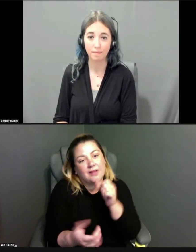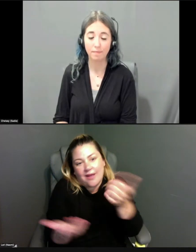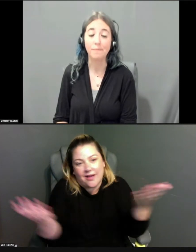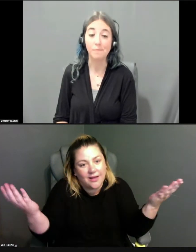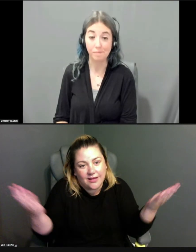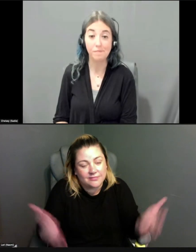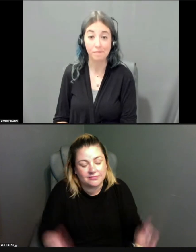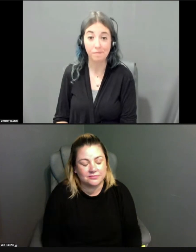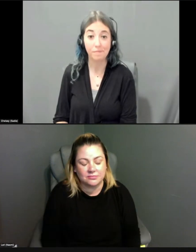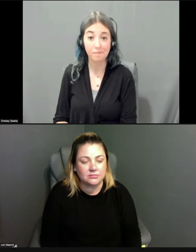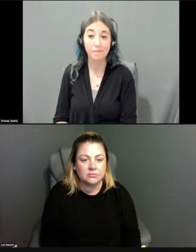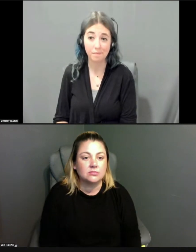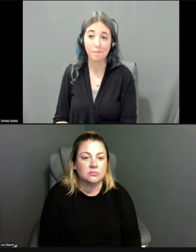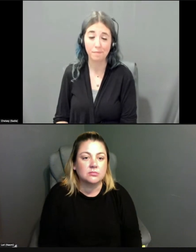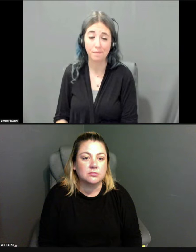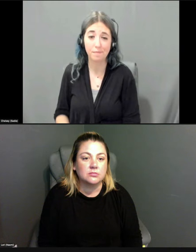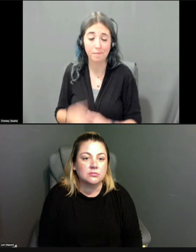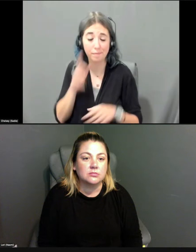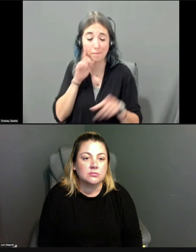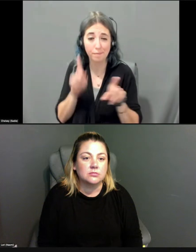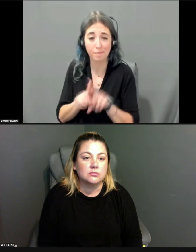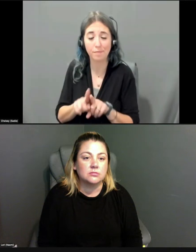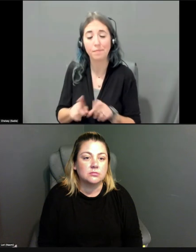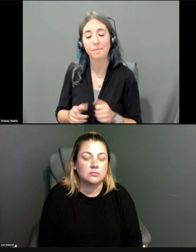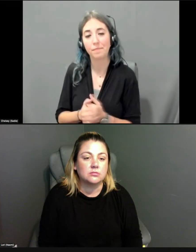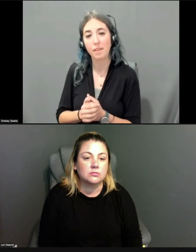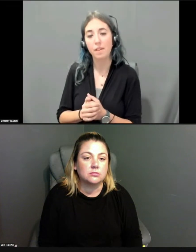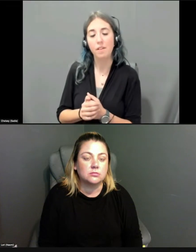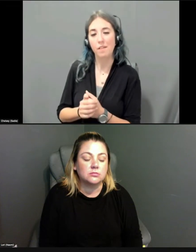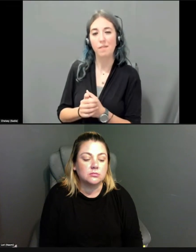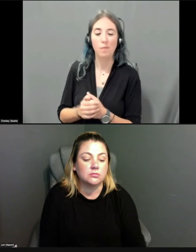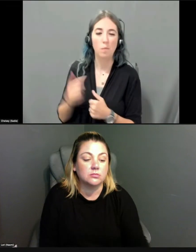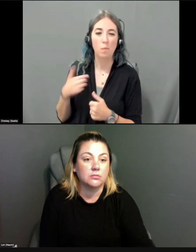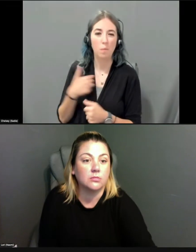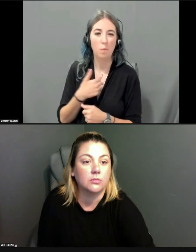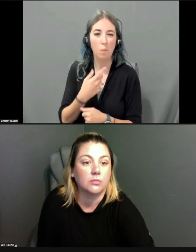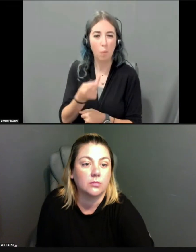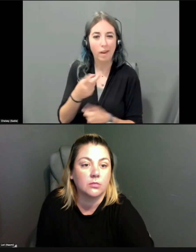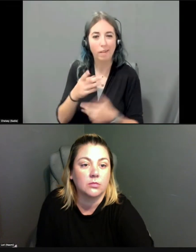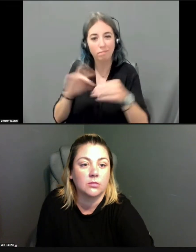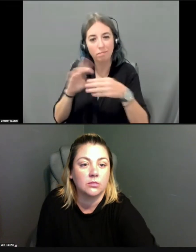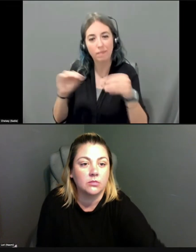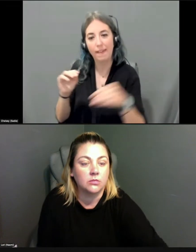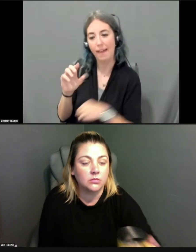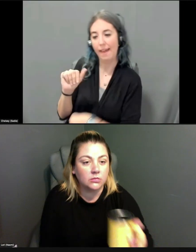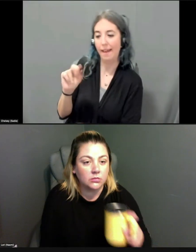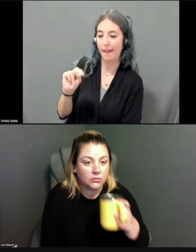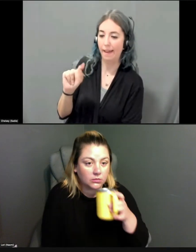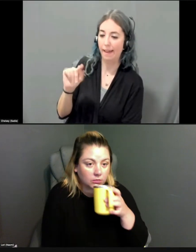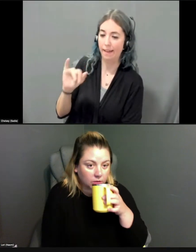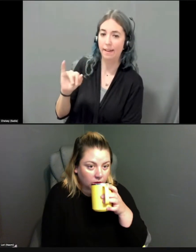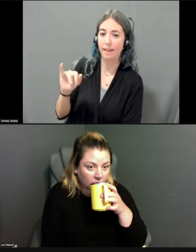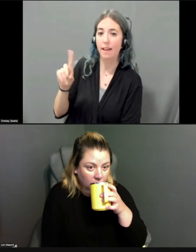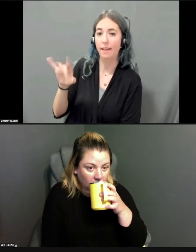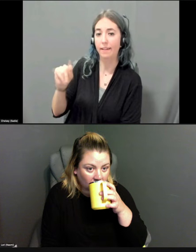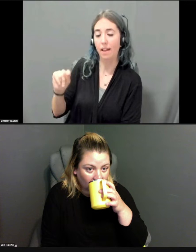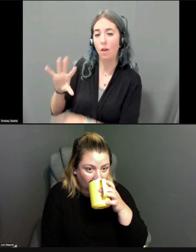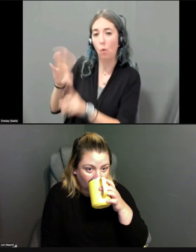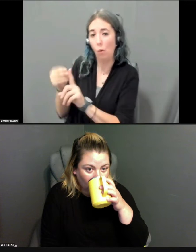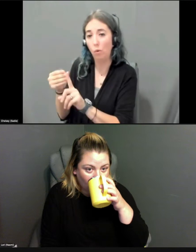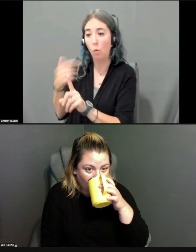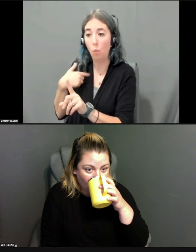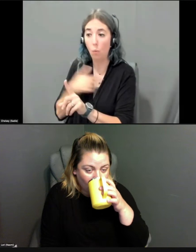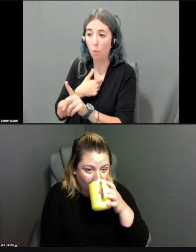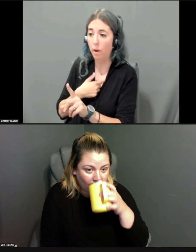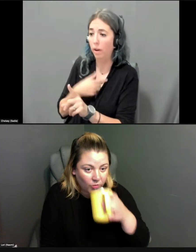divide that out, like what anti-diet culture means versus what we are for and what we are against and that type